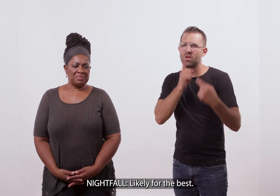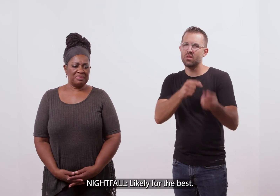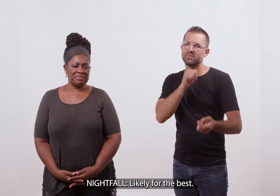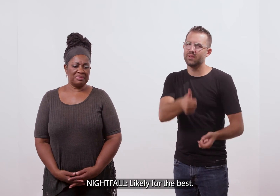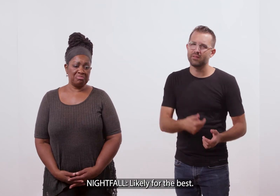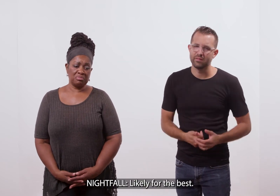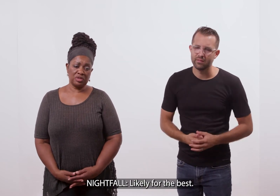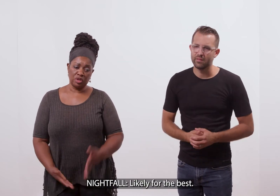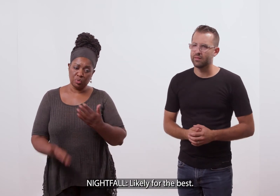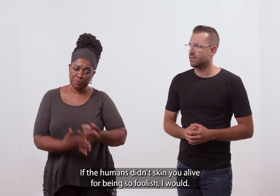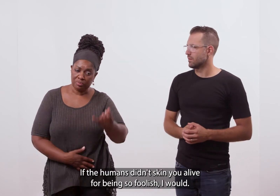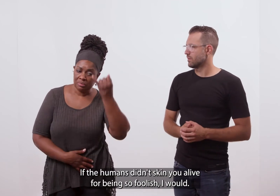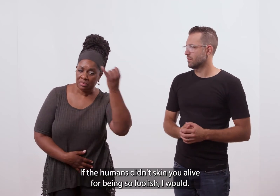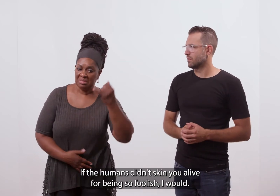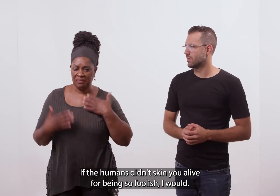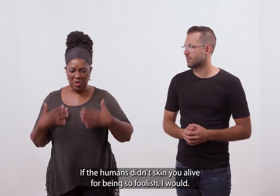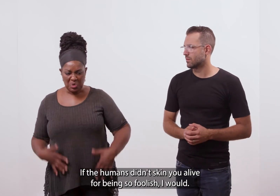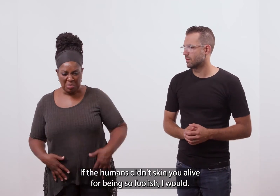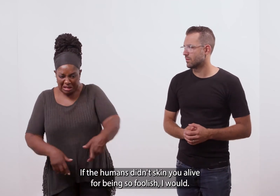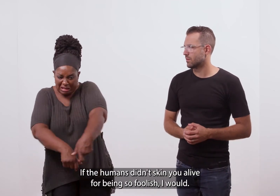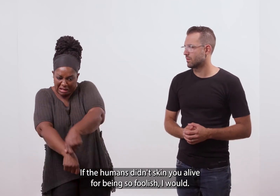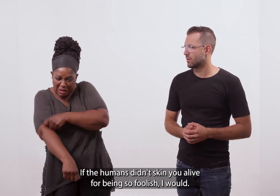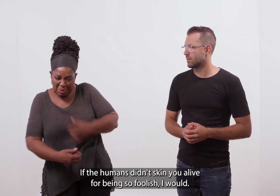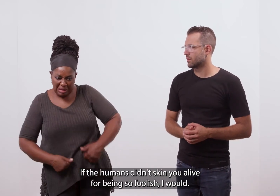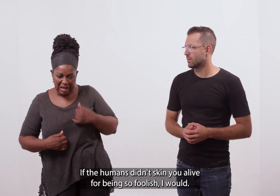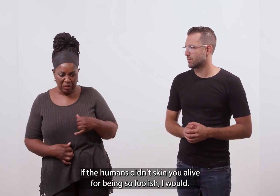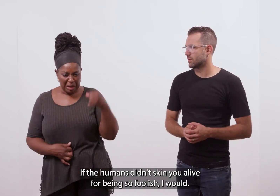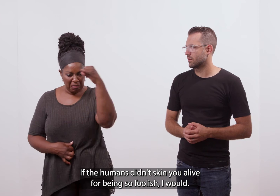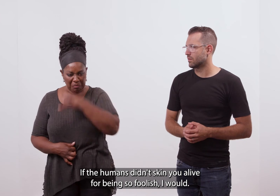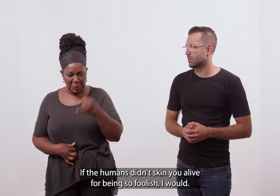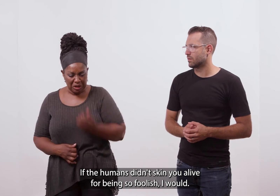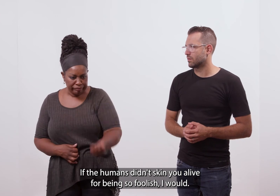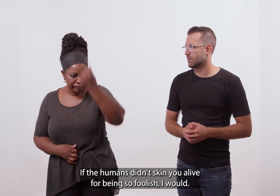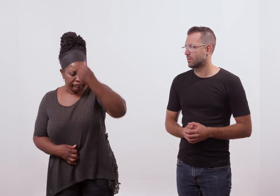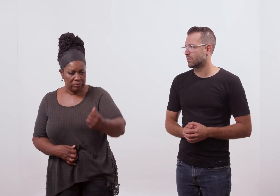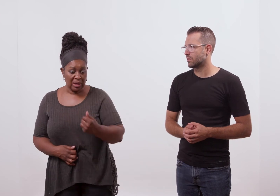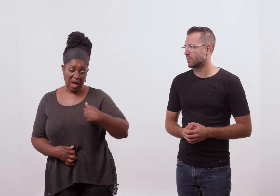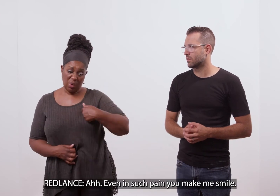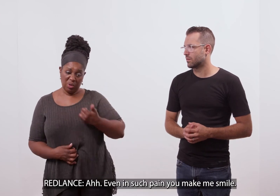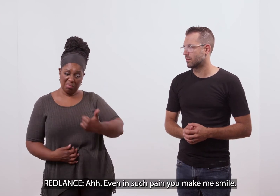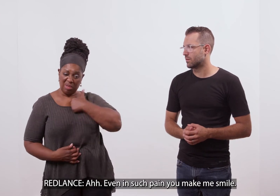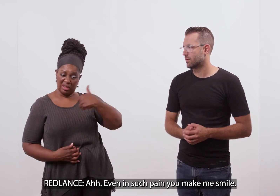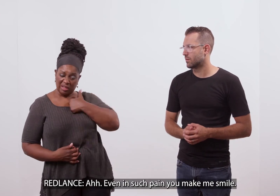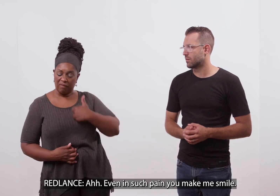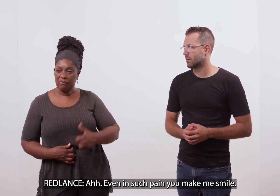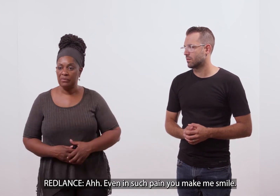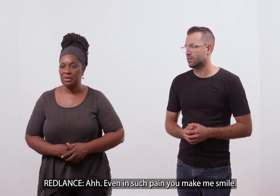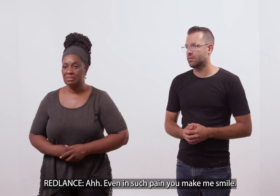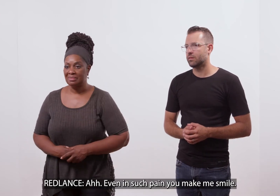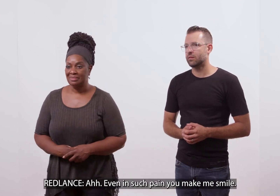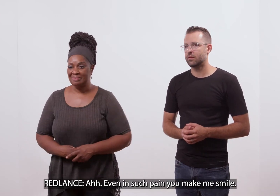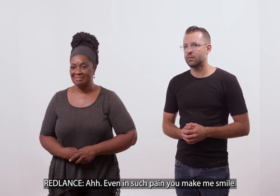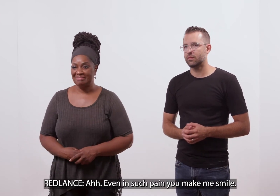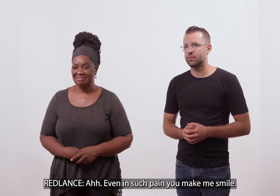Likely for the best. If the humans didn't skin you alive for being so foolish, I would. Even in such pain